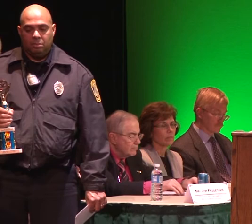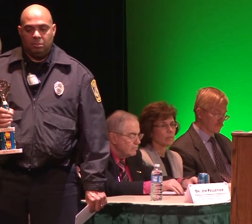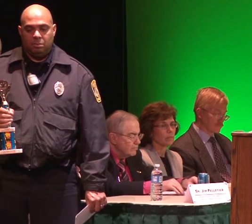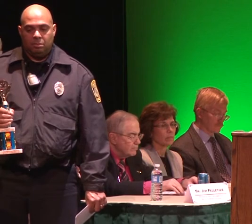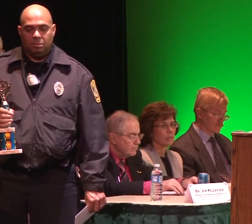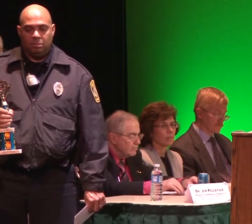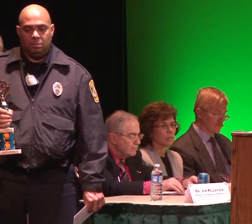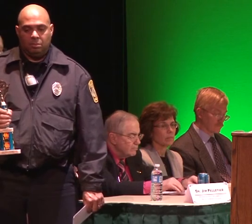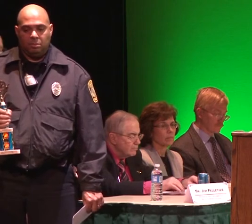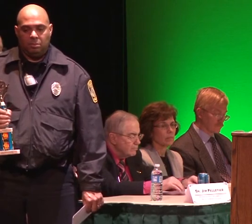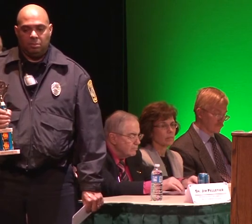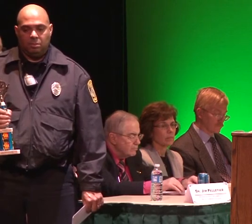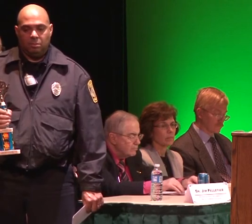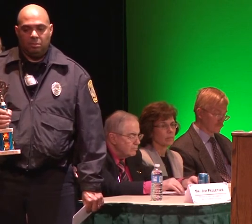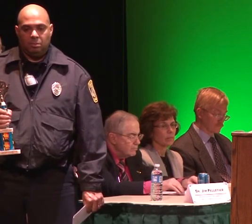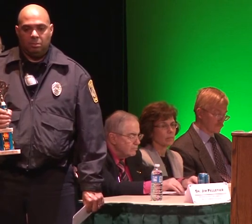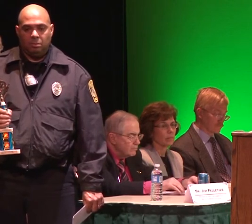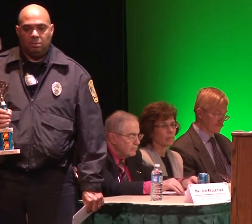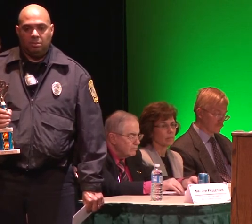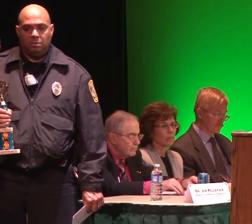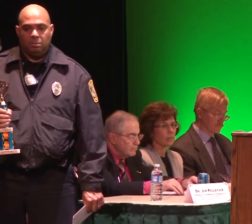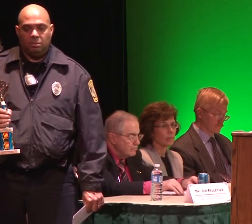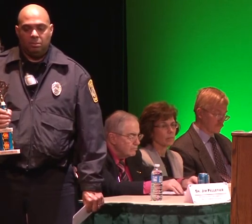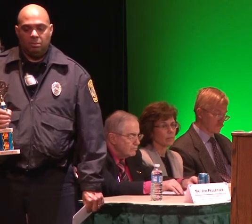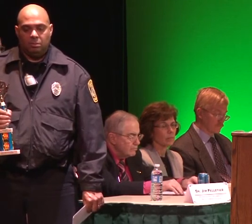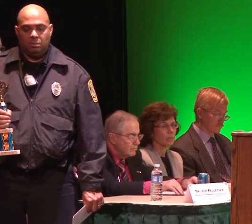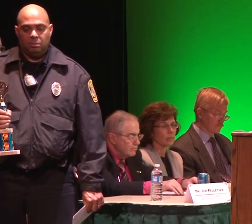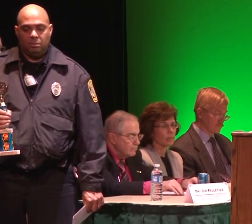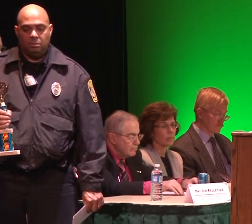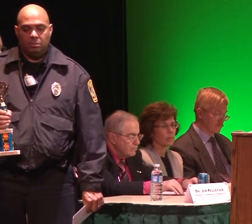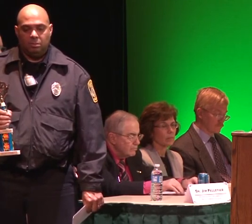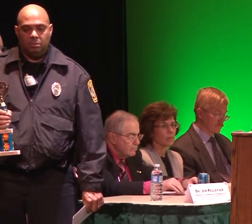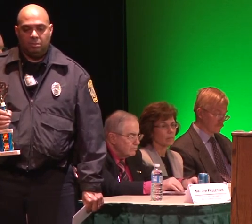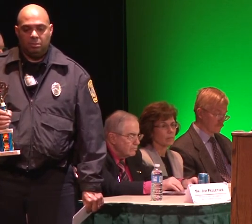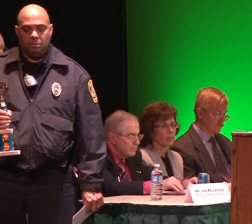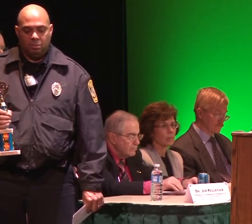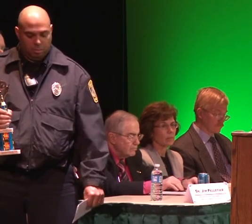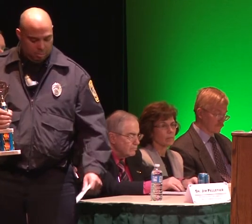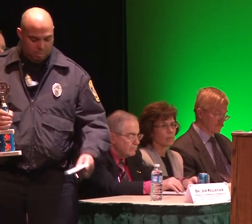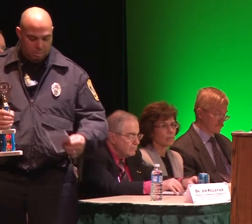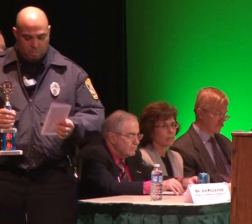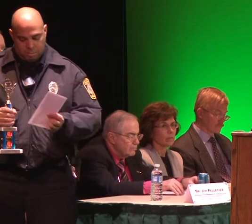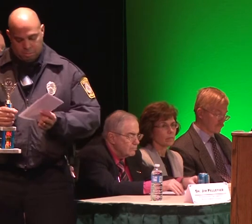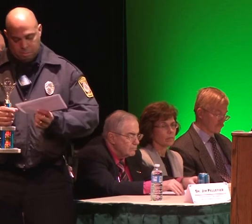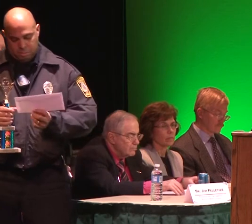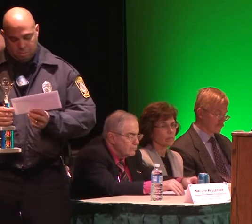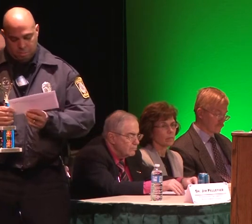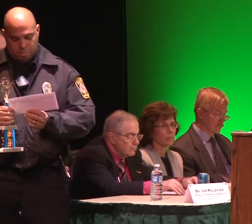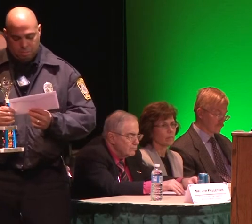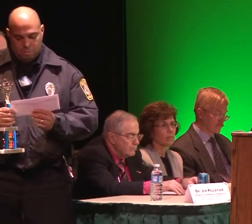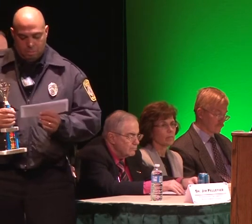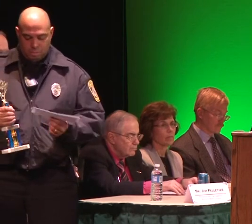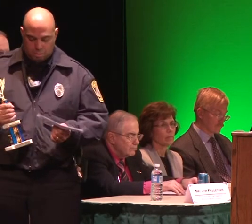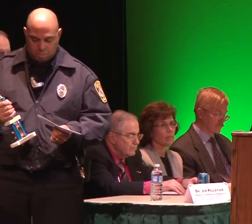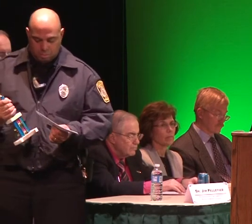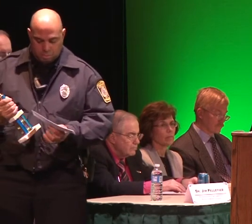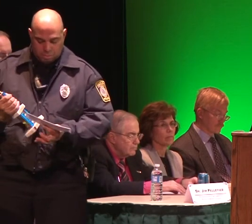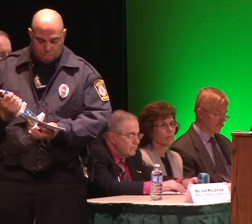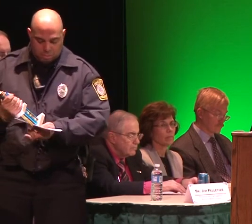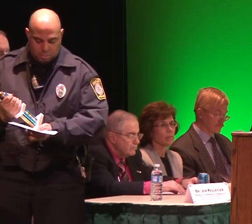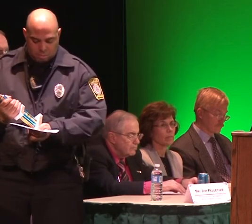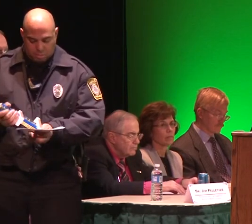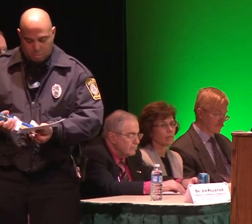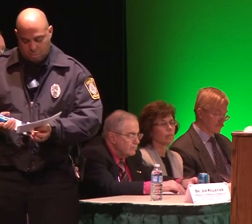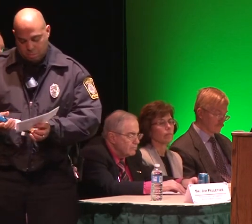It's a happiness for me to present these awards in their memory and